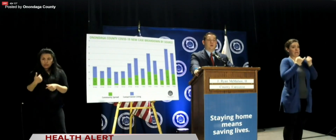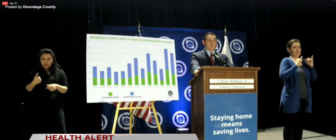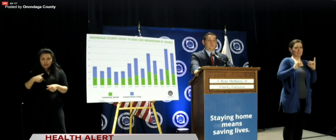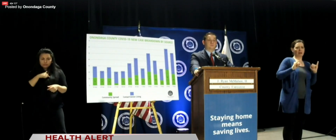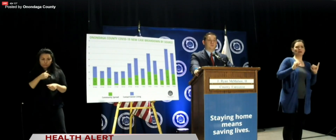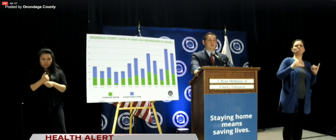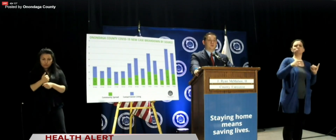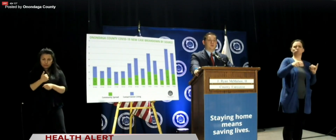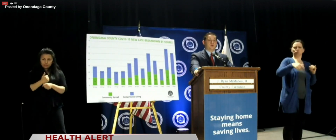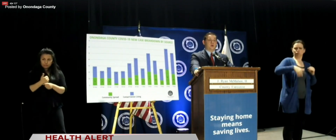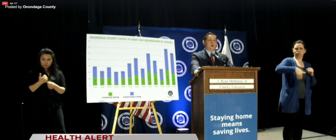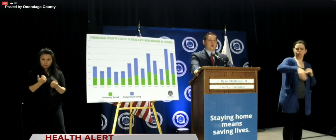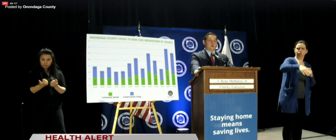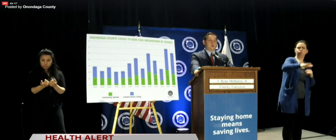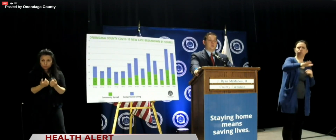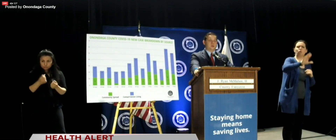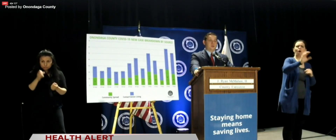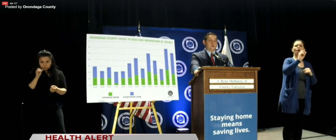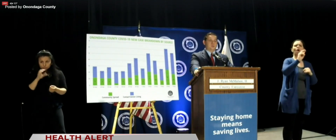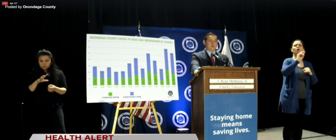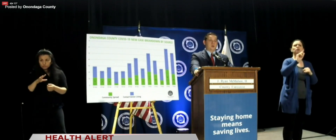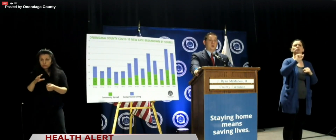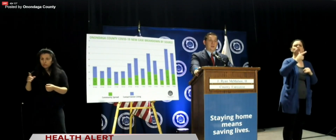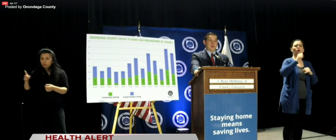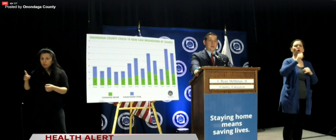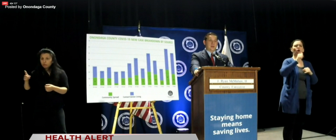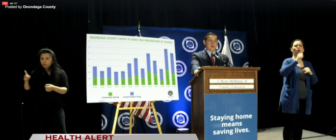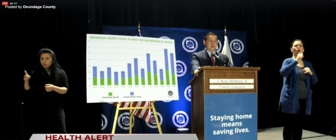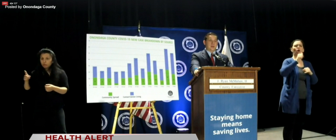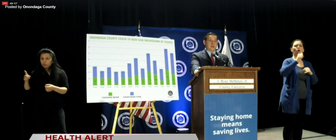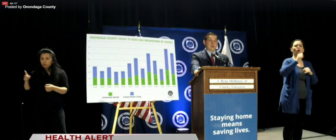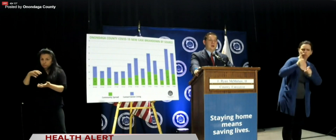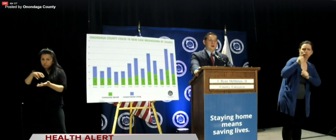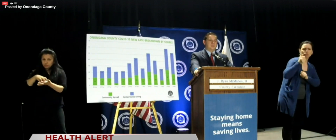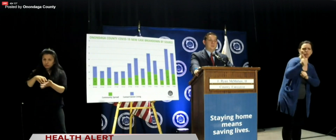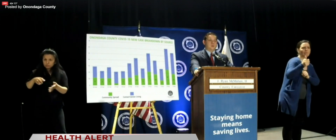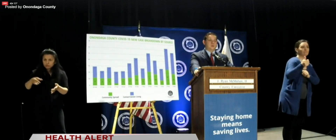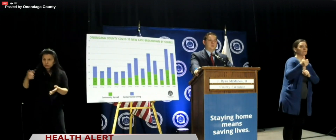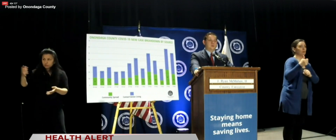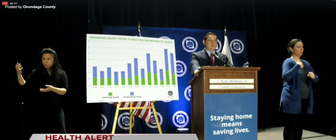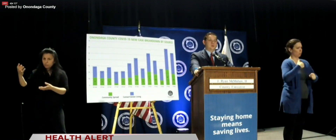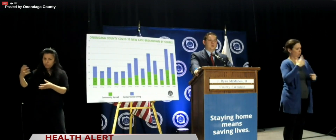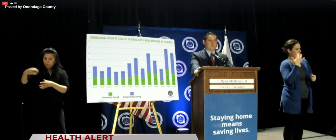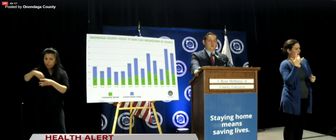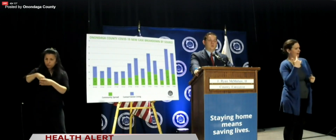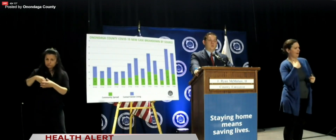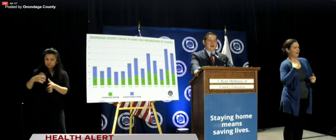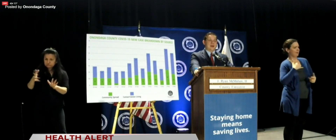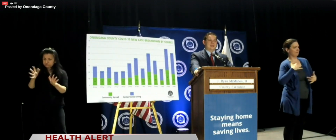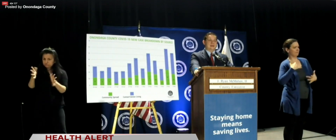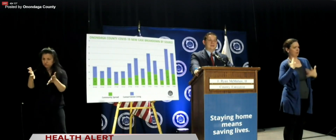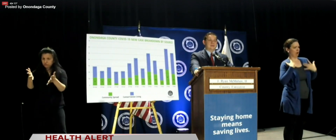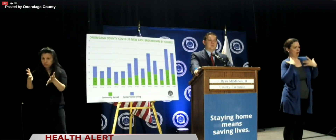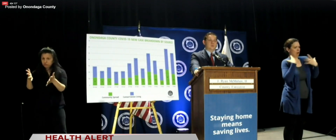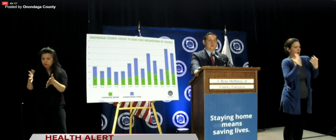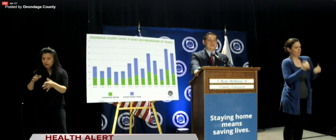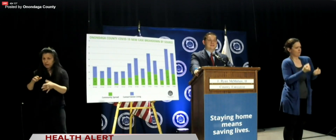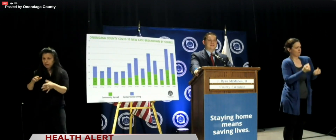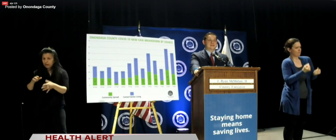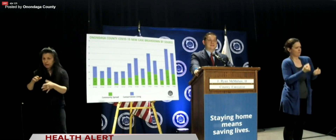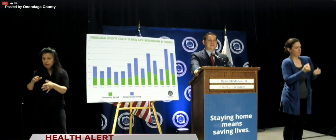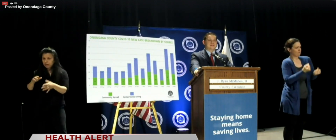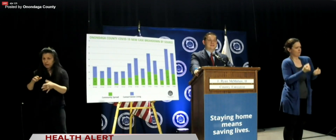important because we know our community and we know our lane. you know, when we see a